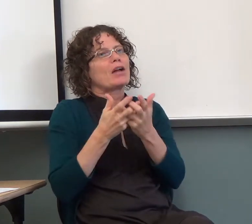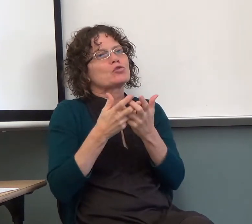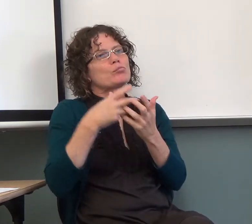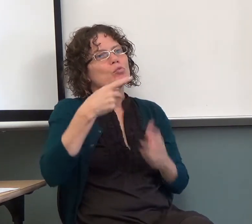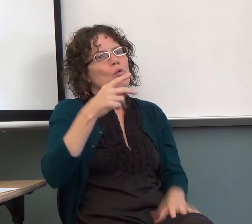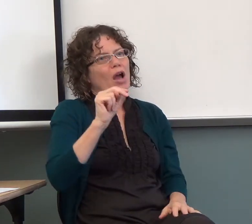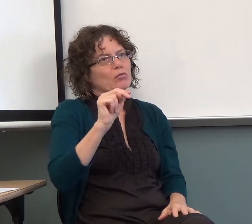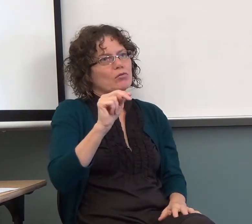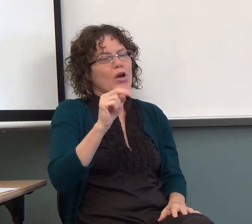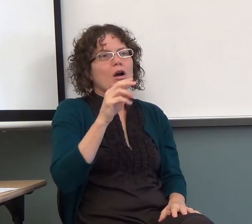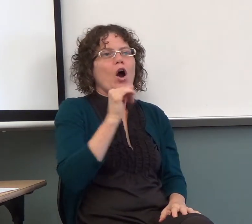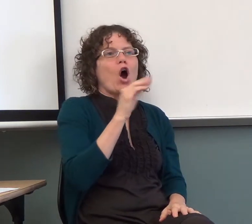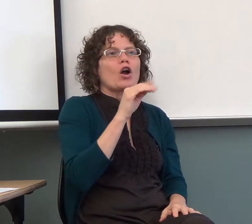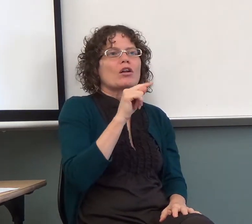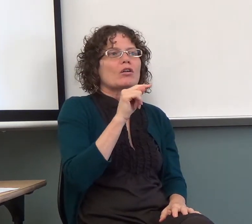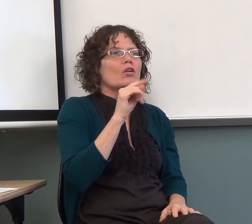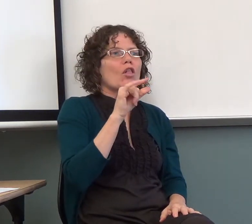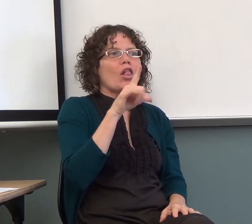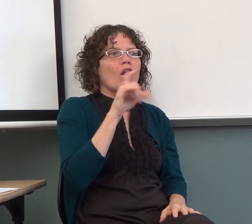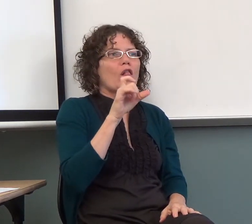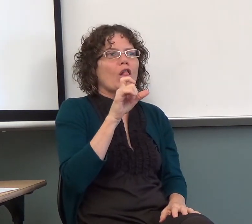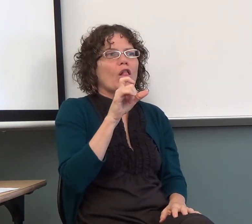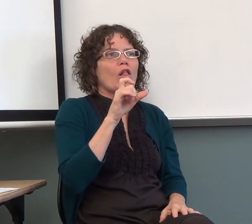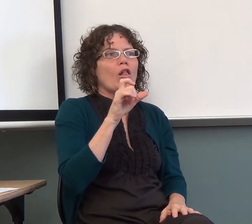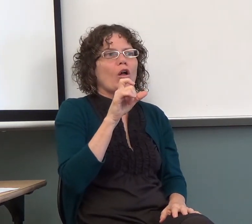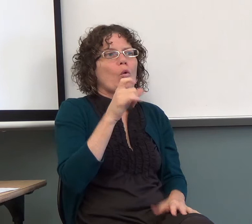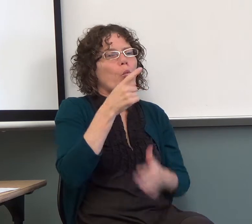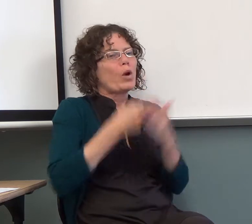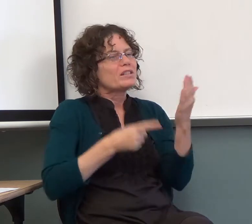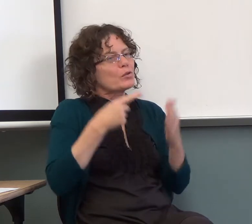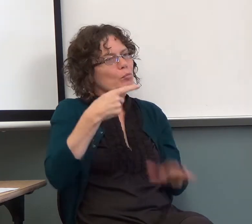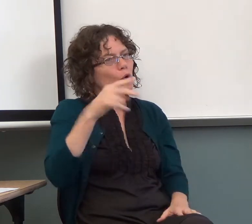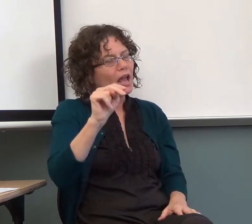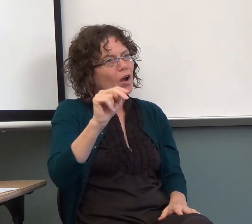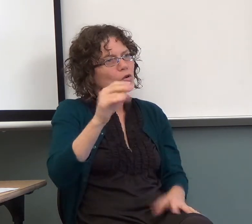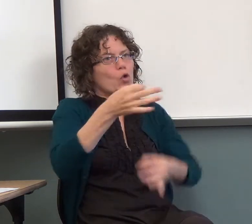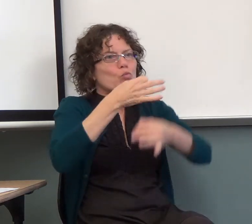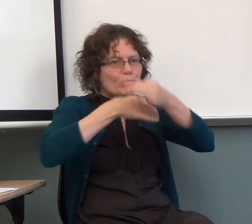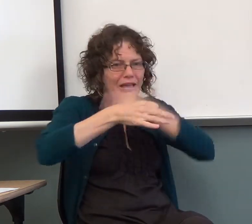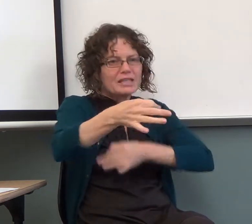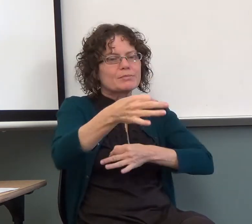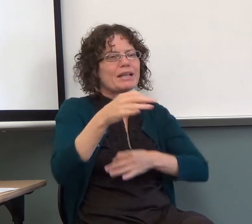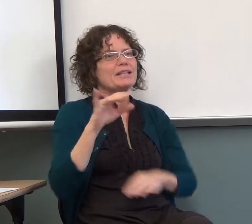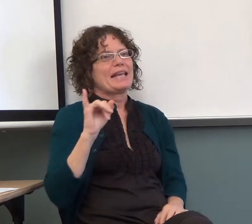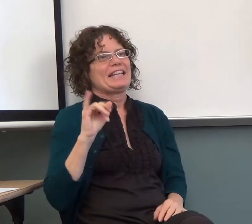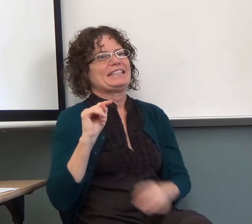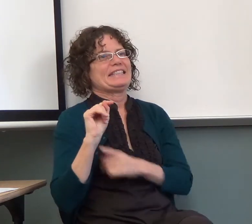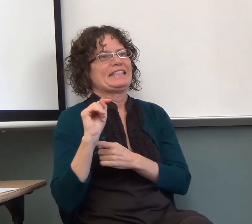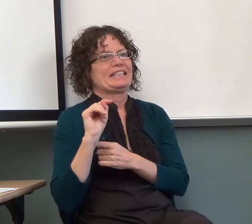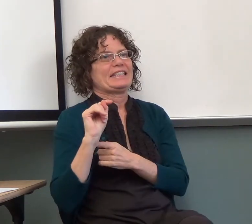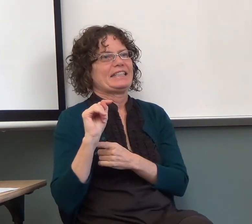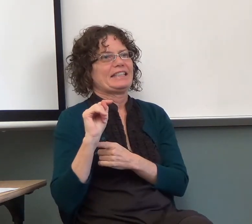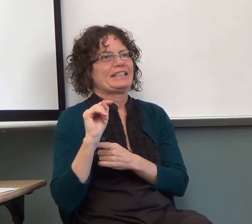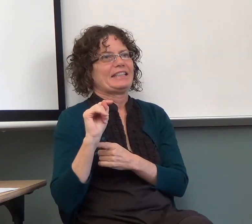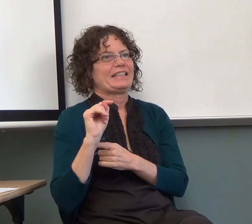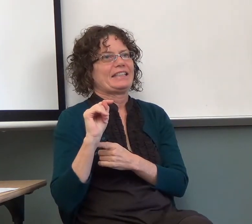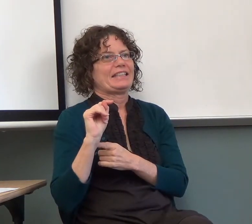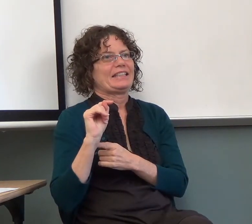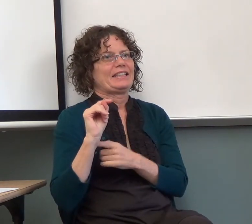what's the pronoun? Paper. No, come on, it's a replacement noun. It. There we go. Come on, pronouns. We just did these.